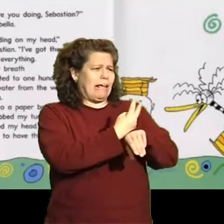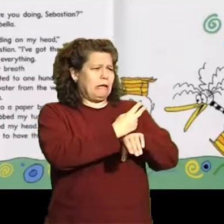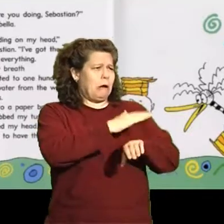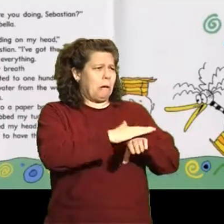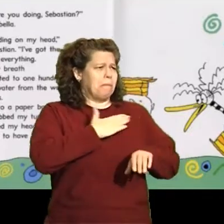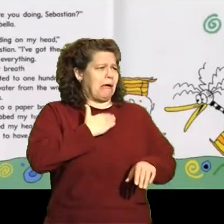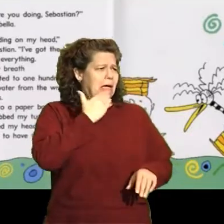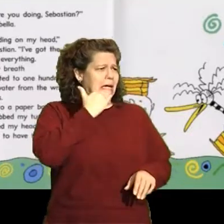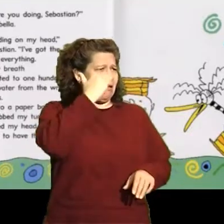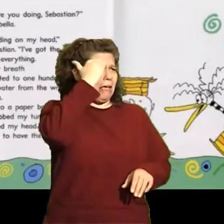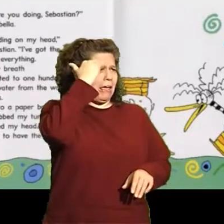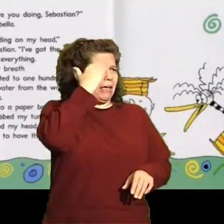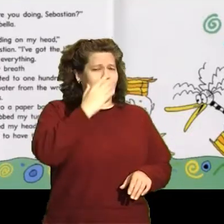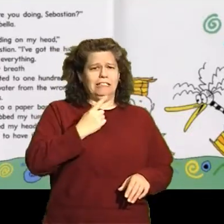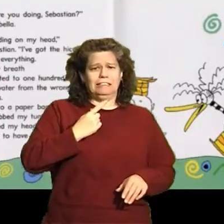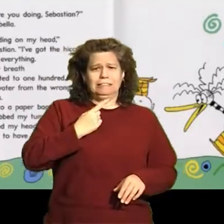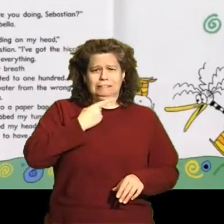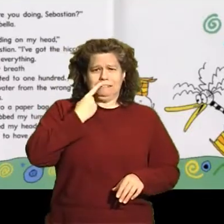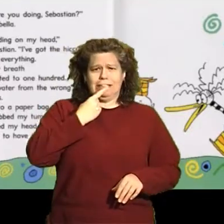"I'm standing on my head," said Sebastian.